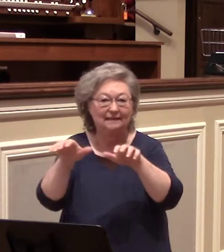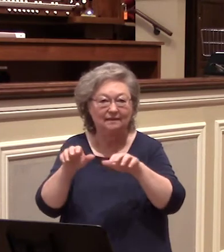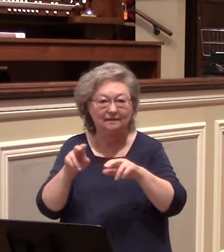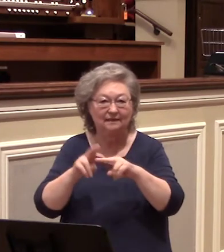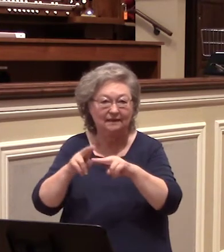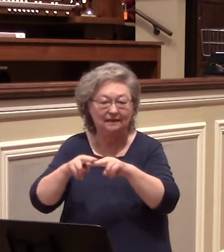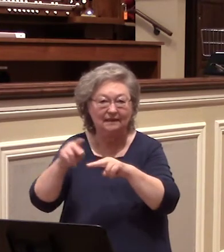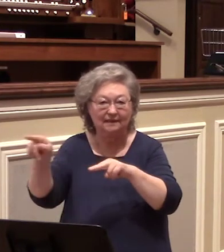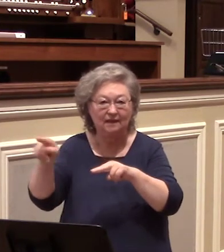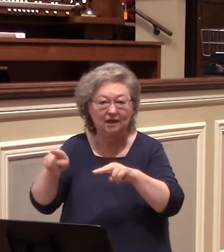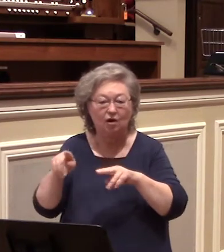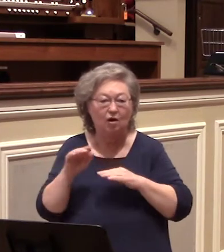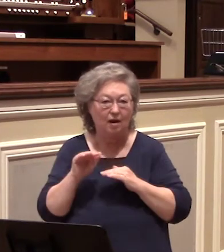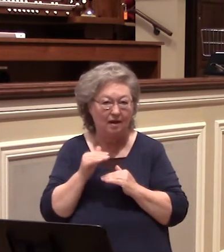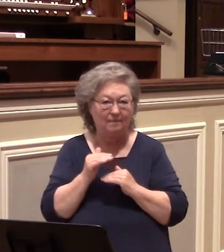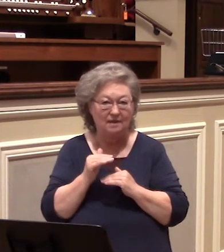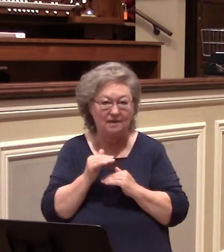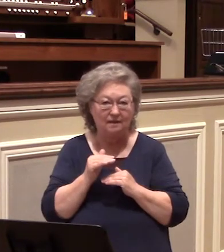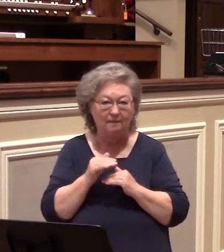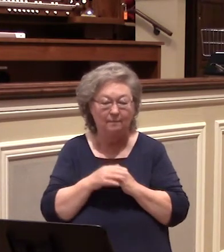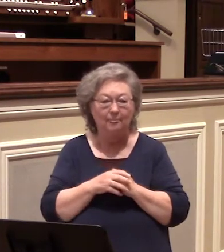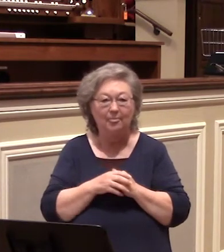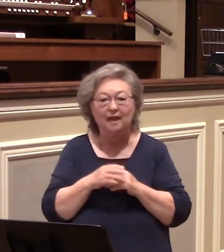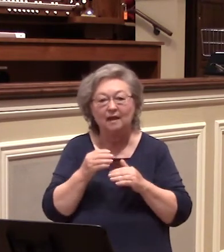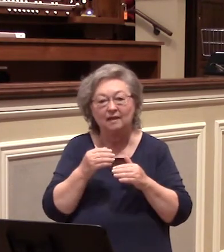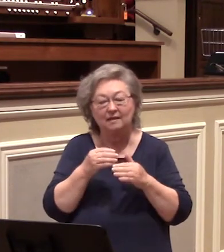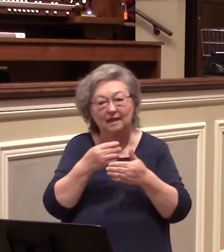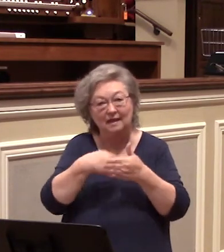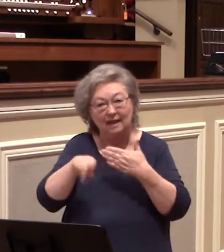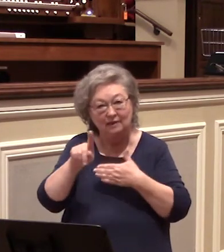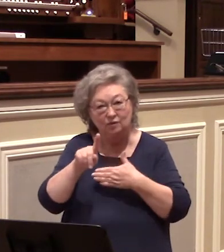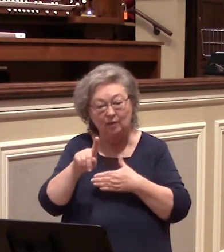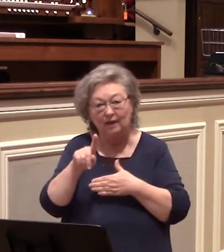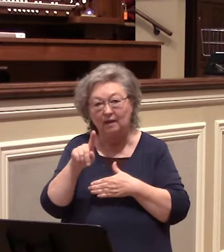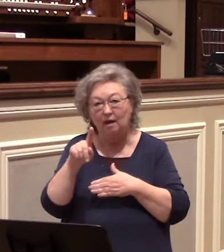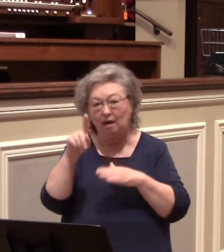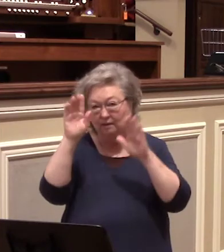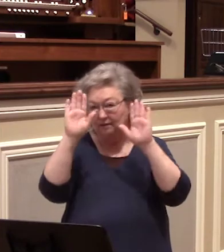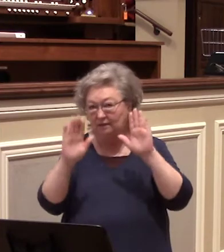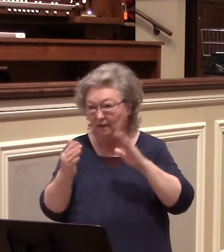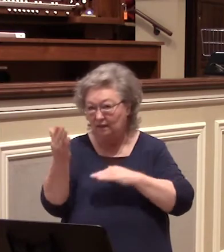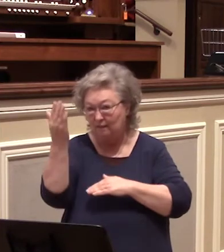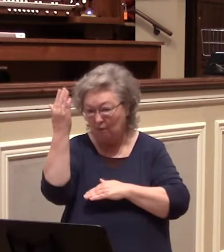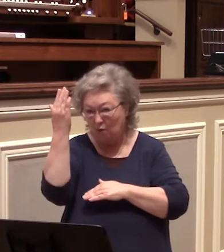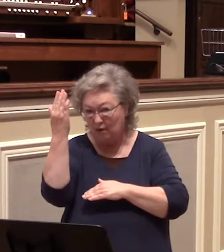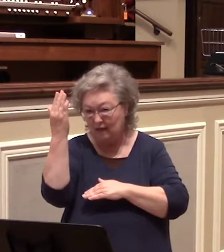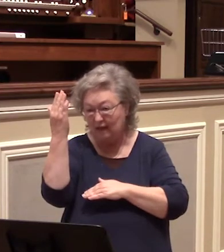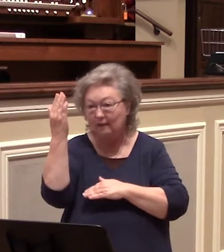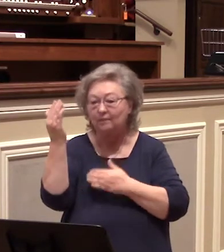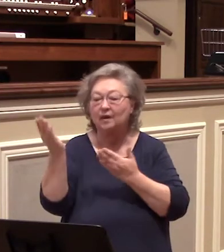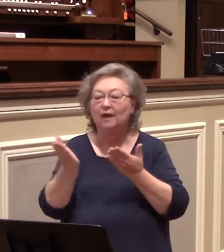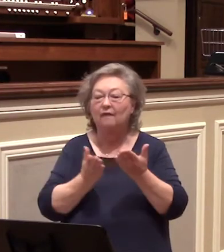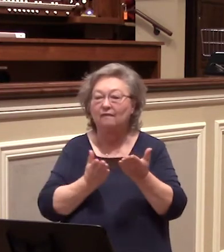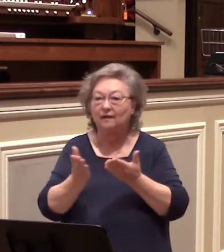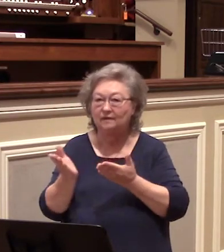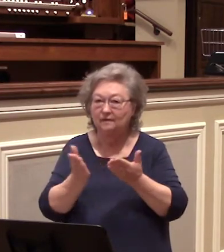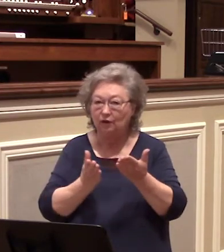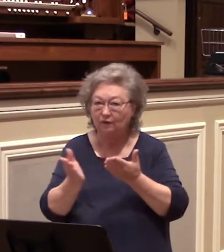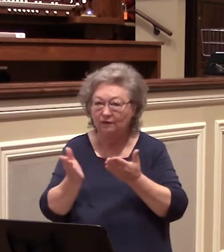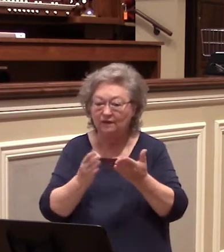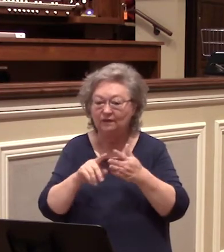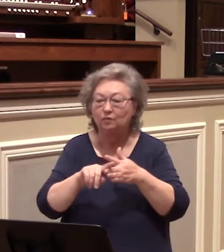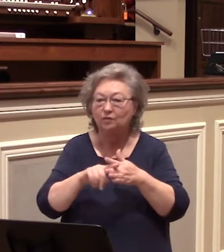Christmas, we'll have one worship service again, a little bit different time, so listen real closely. Next Sunday, the service will be at